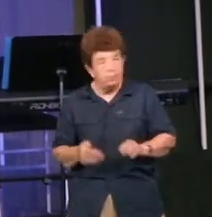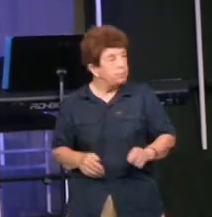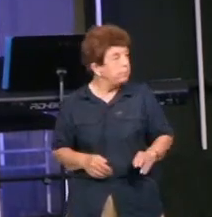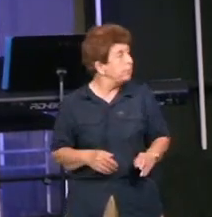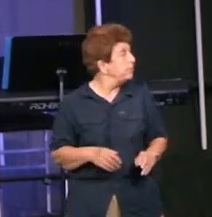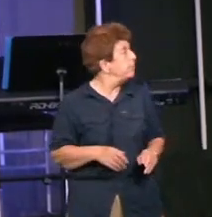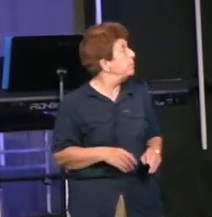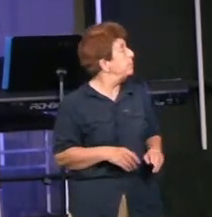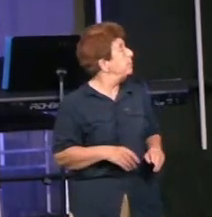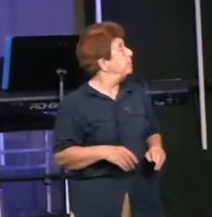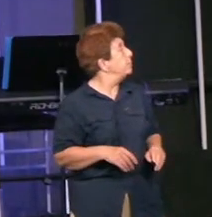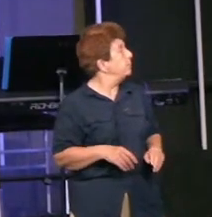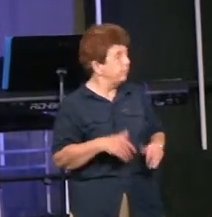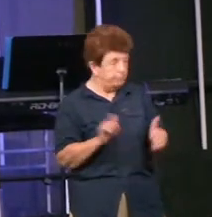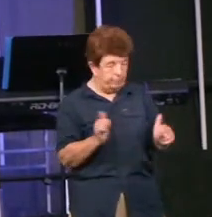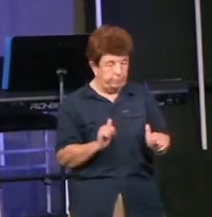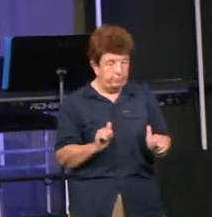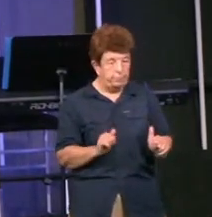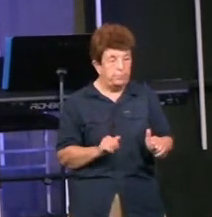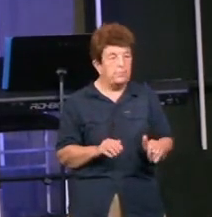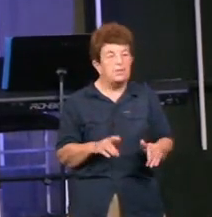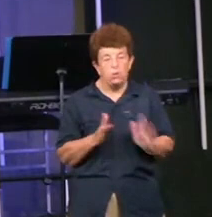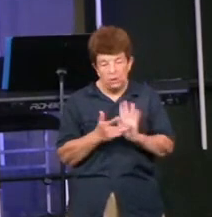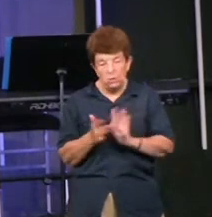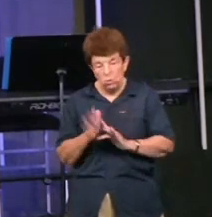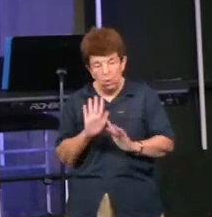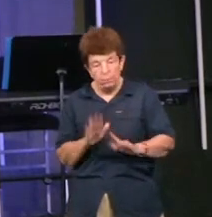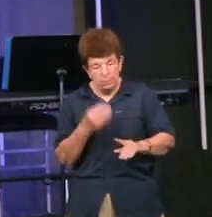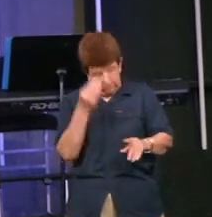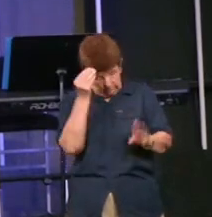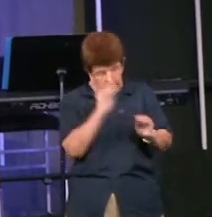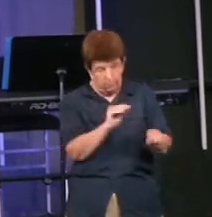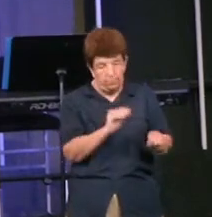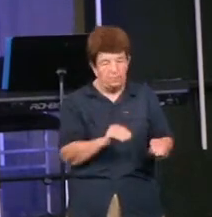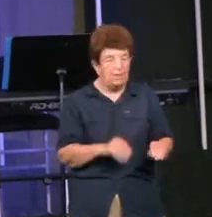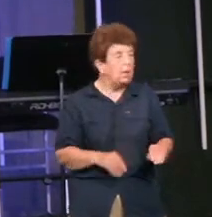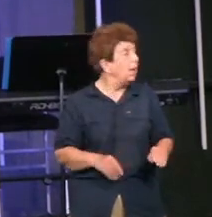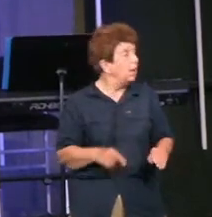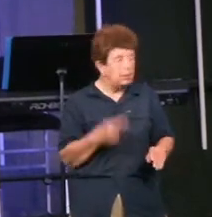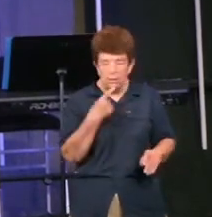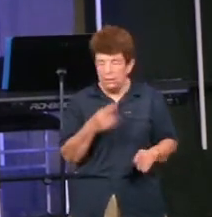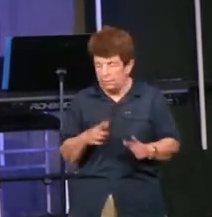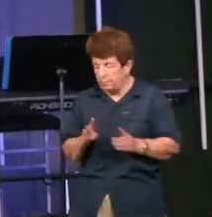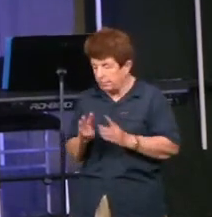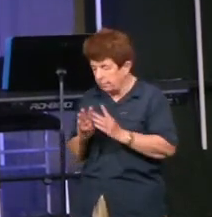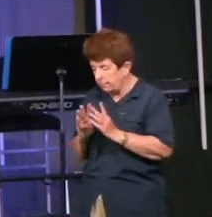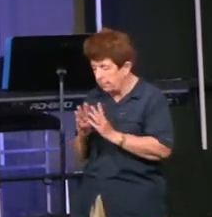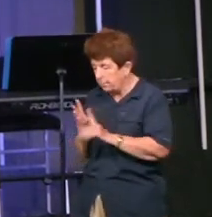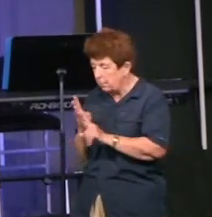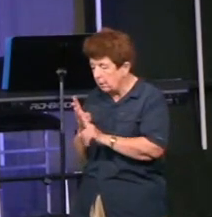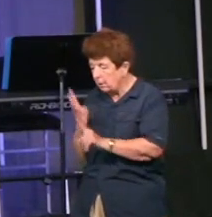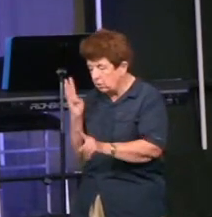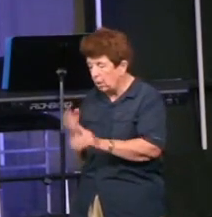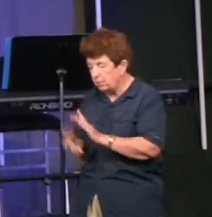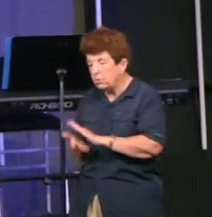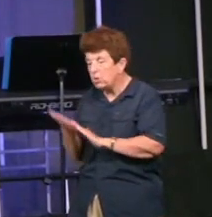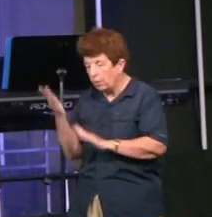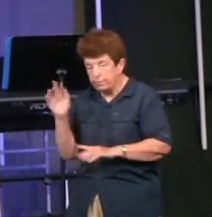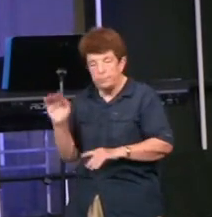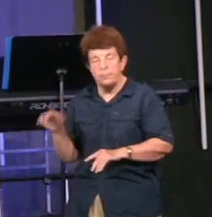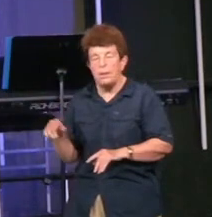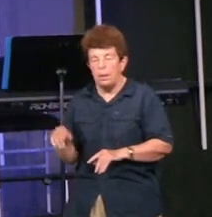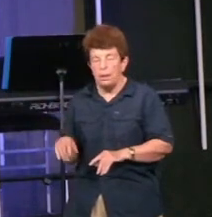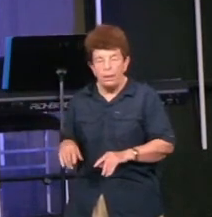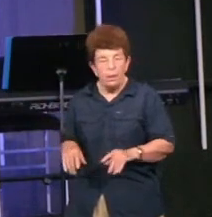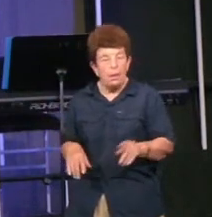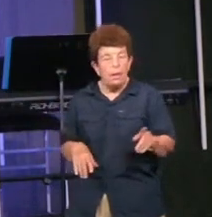And then they finished for the day. Jesus stopped teaching. And he sent his disciples over the sea. He went off to pray. And the